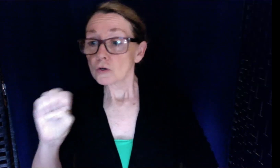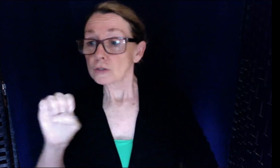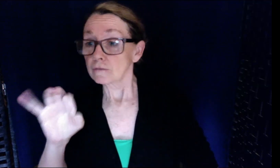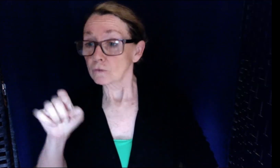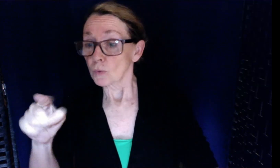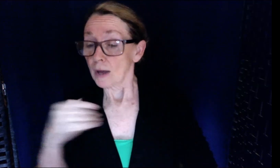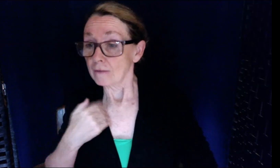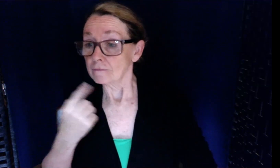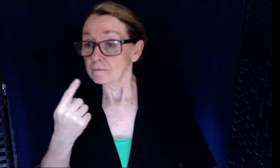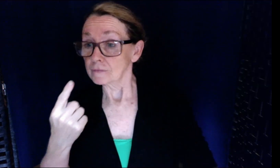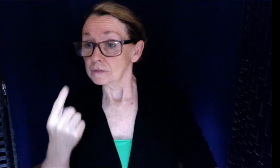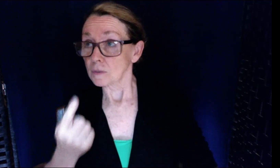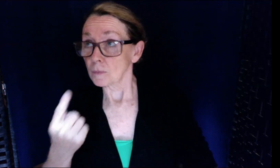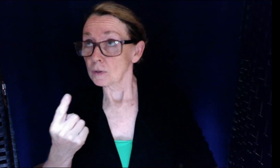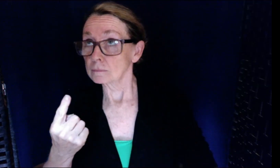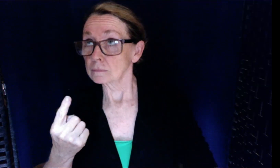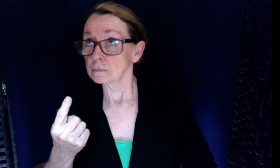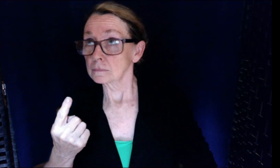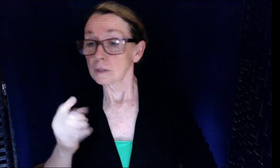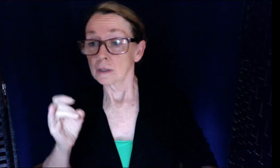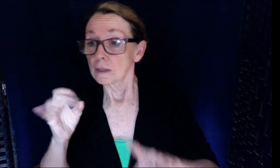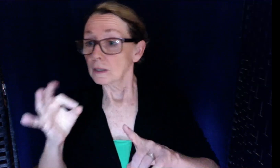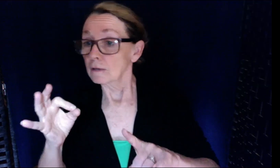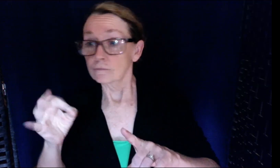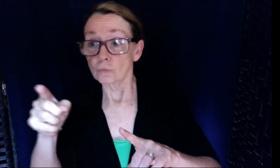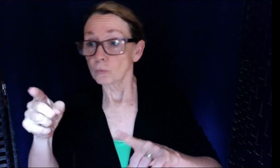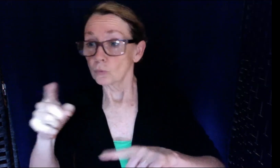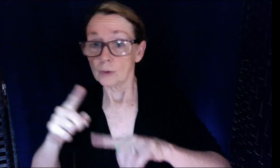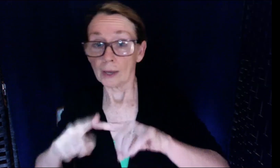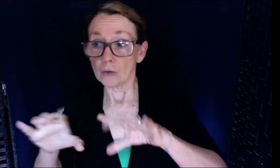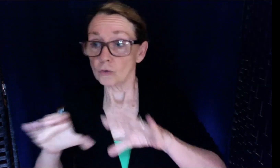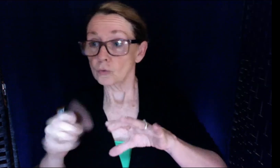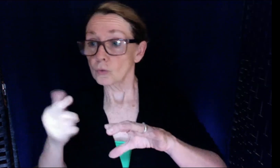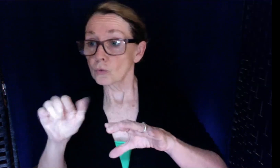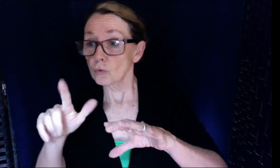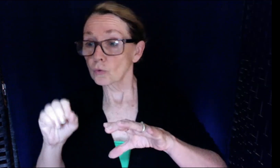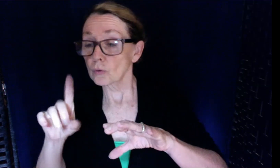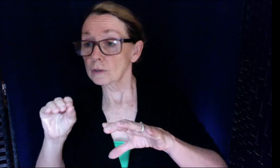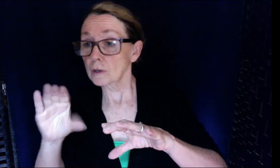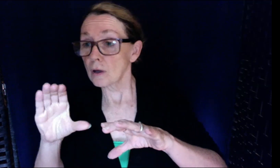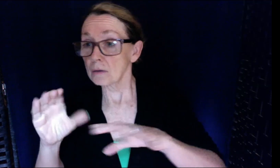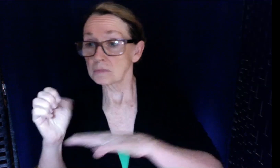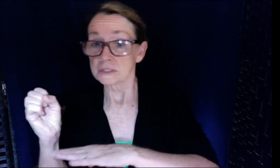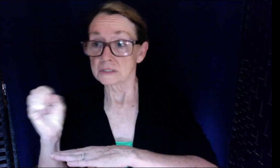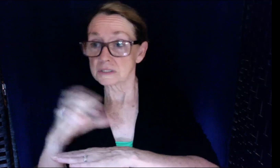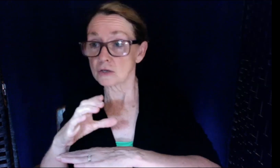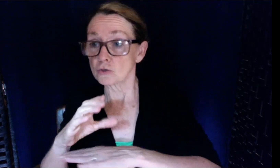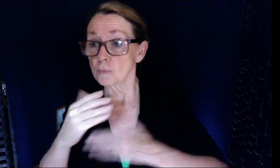then again, if you can't do the Google Doc, if you send it to Bethany, so we can keep a running of who we're looking